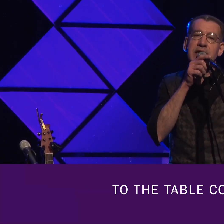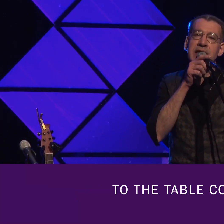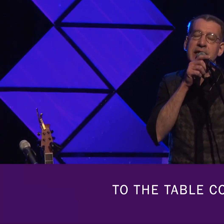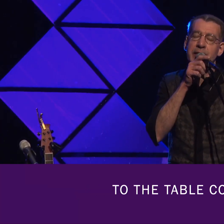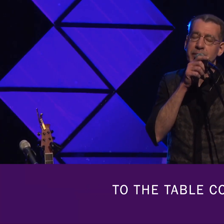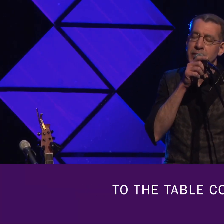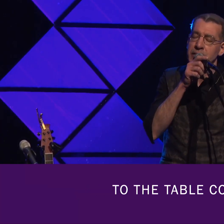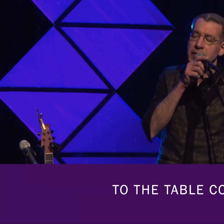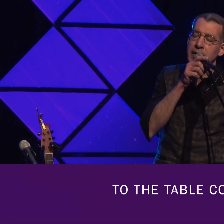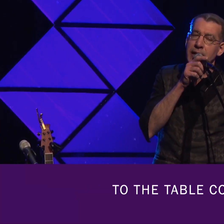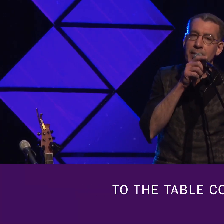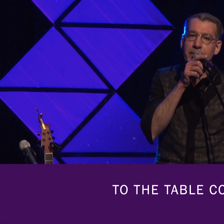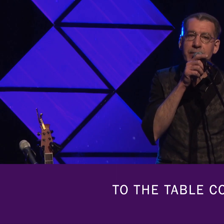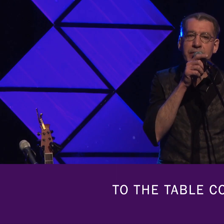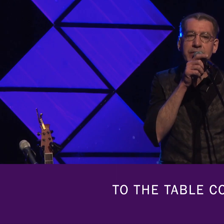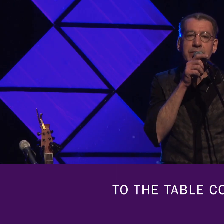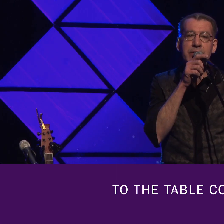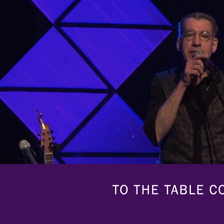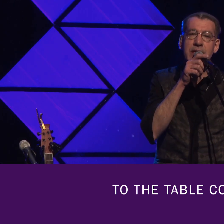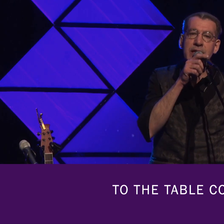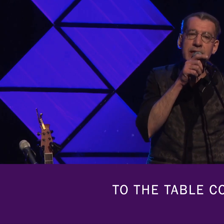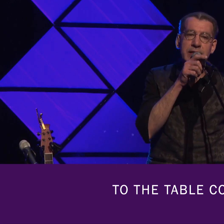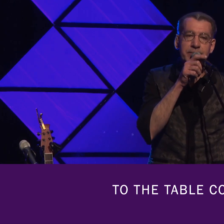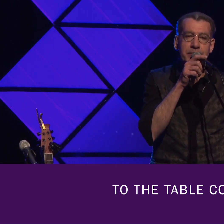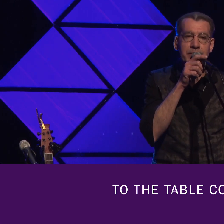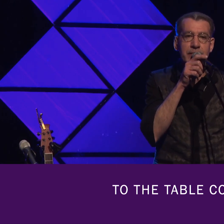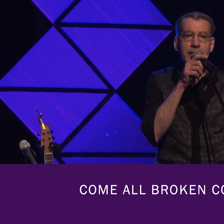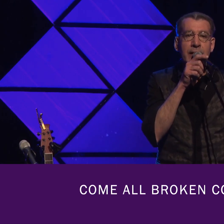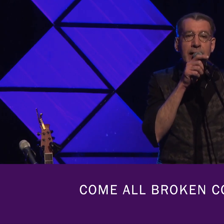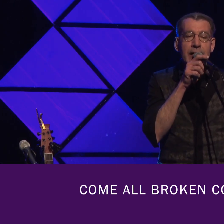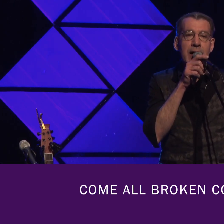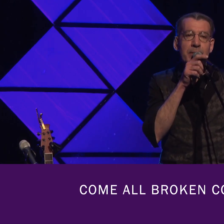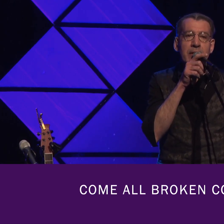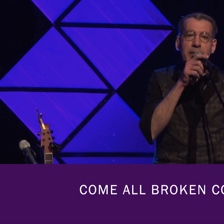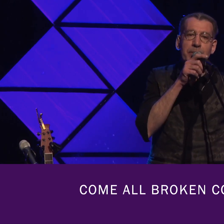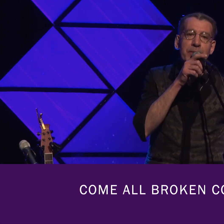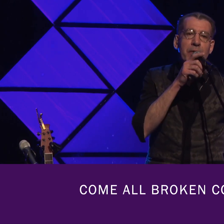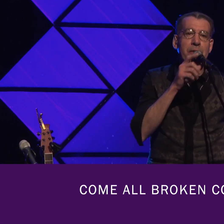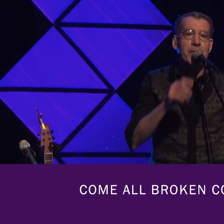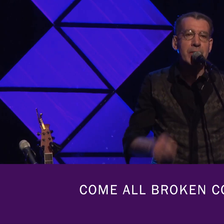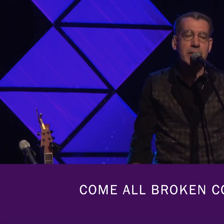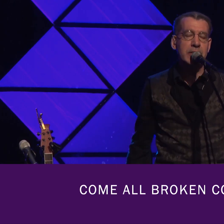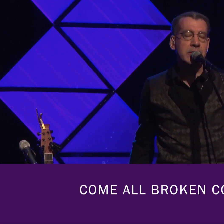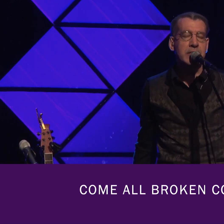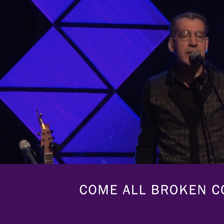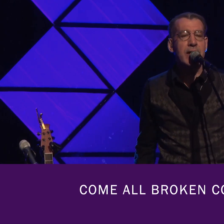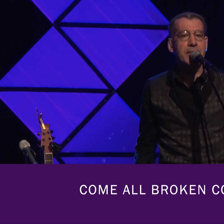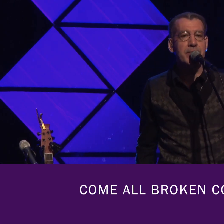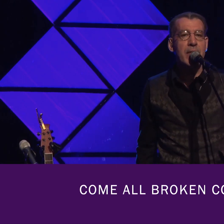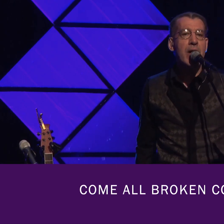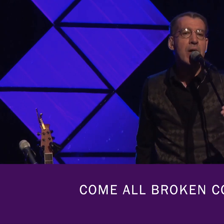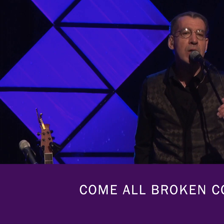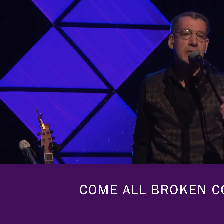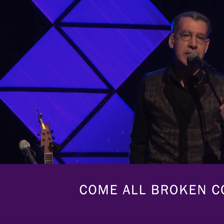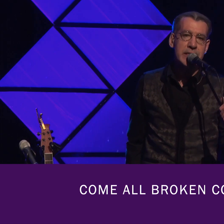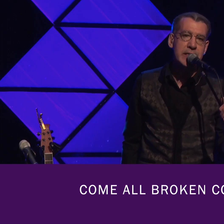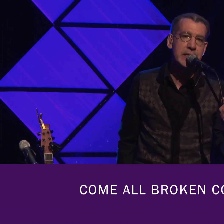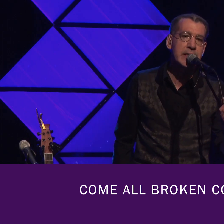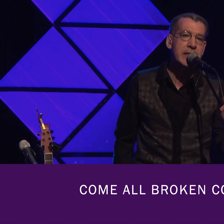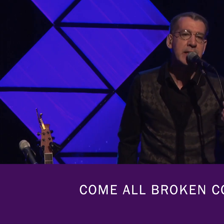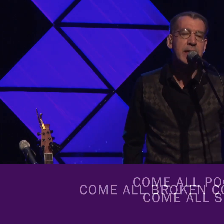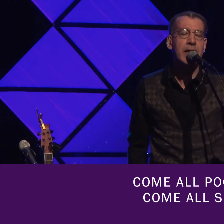the table, come today. Come all broken, come